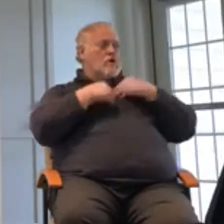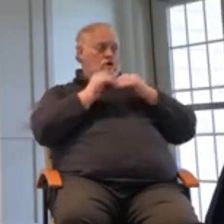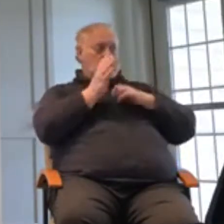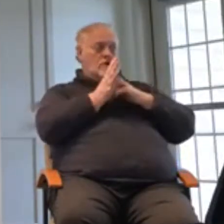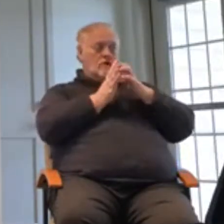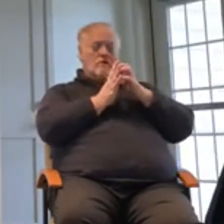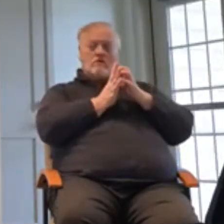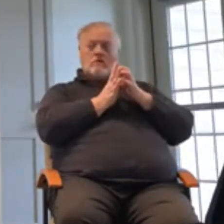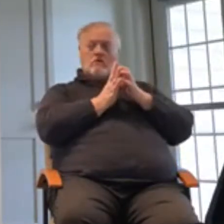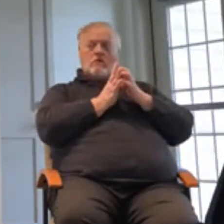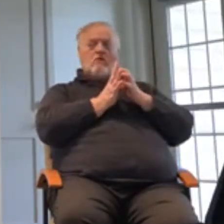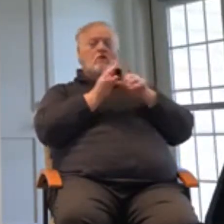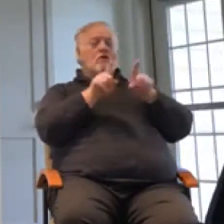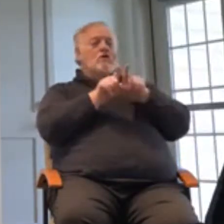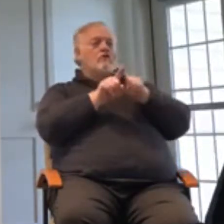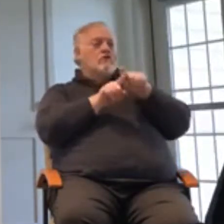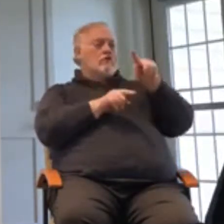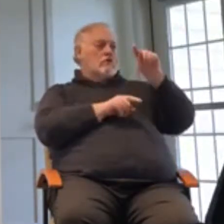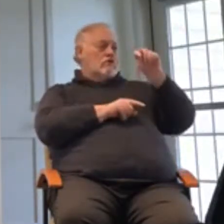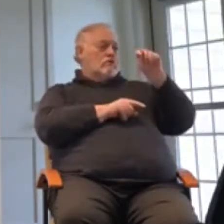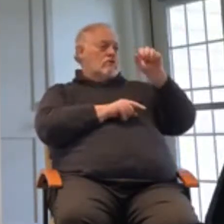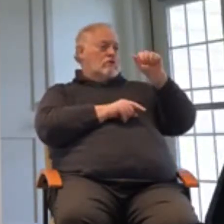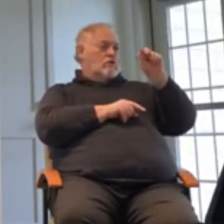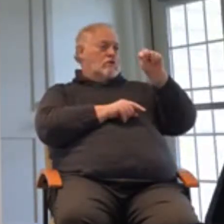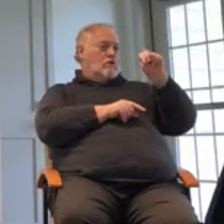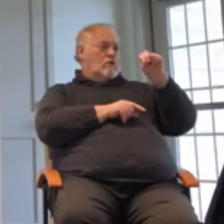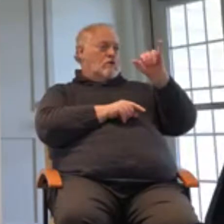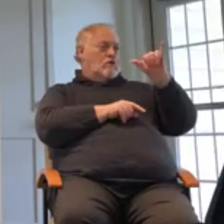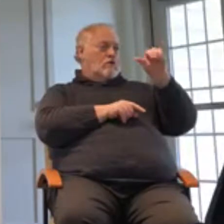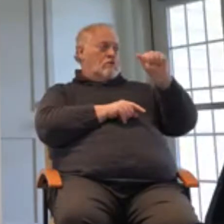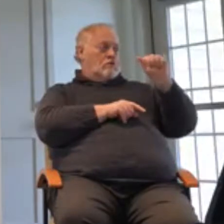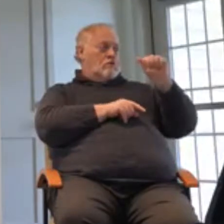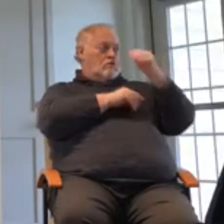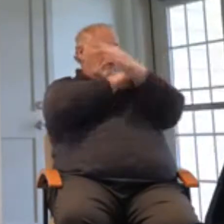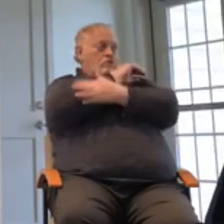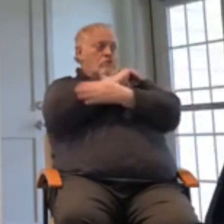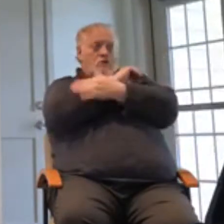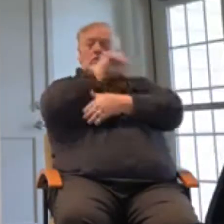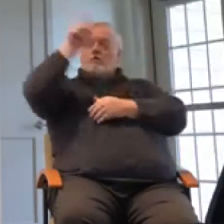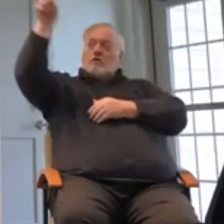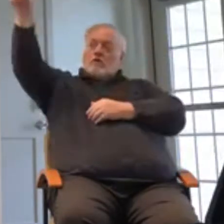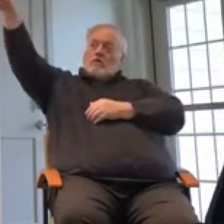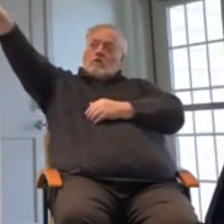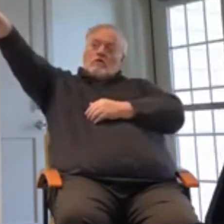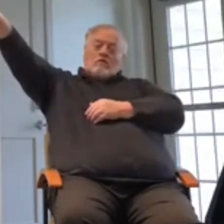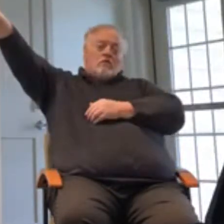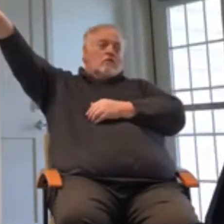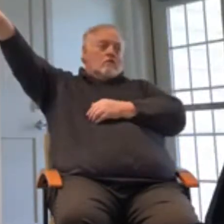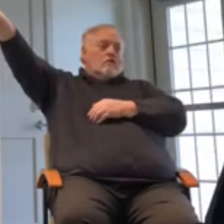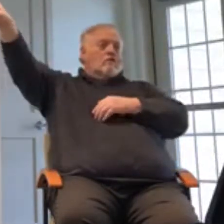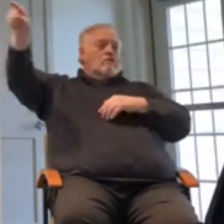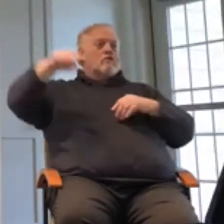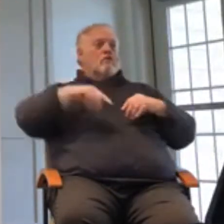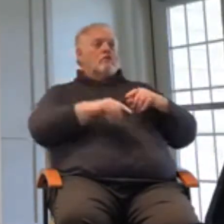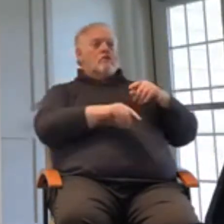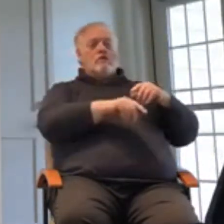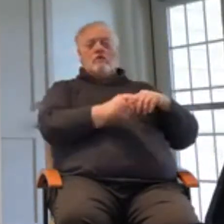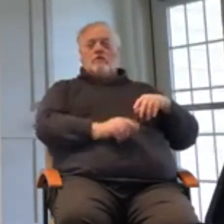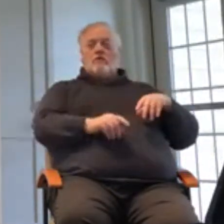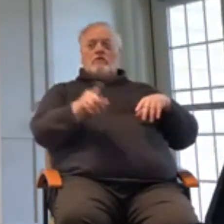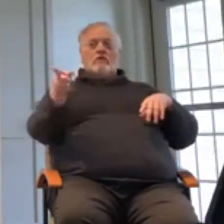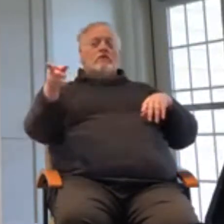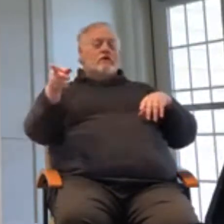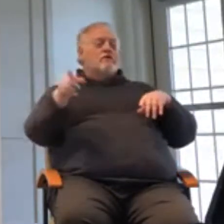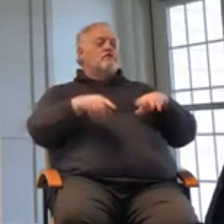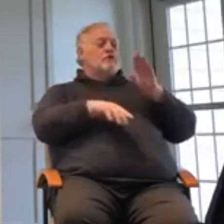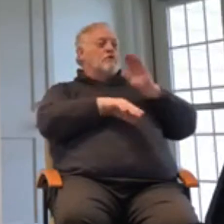County, she's one of our biggest cheerleaders. Somebody will say, you know, oh, I can't be in church today, and she'll get on and she'll say, Johnny Hudson has a